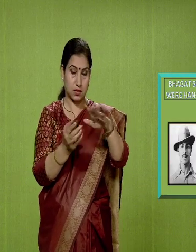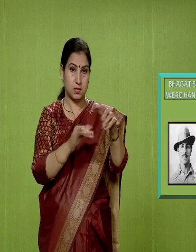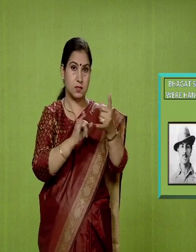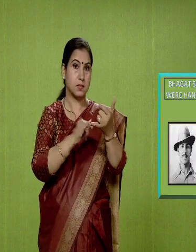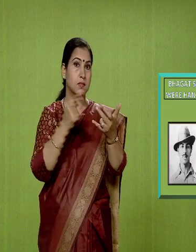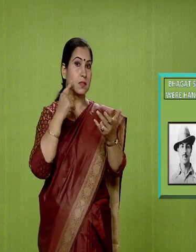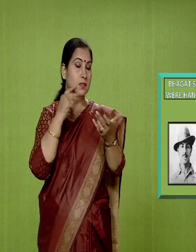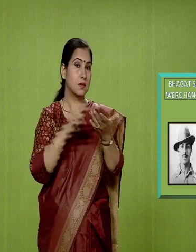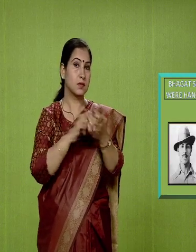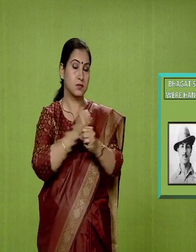Sukhdev,